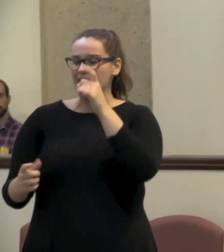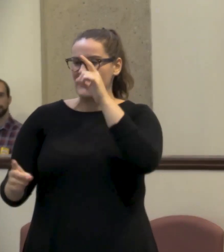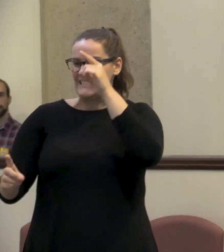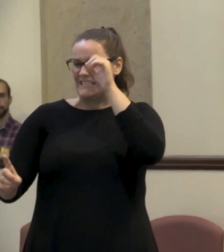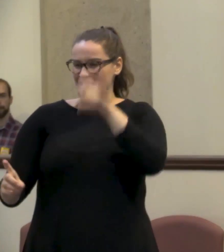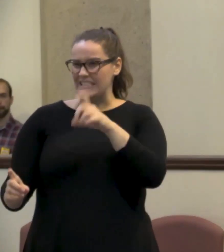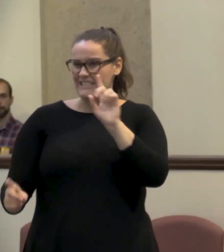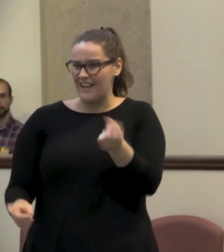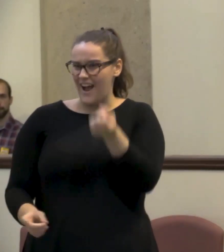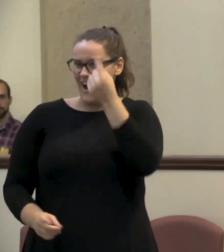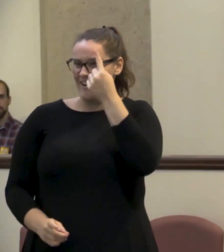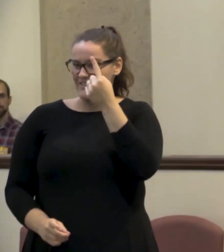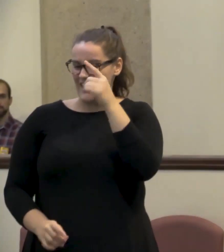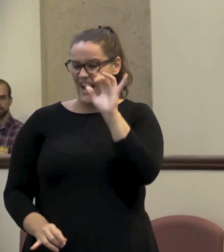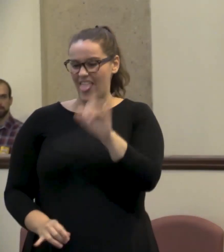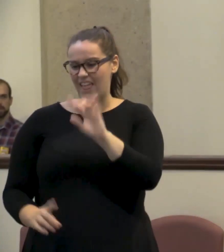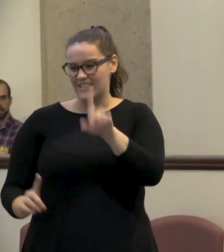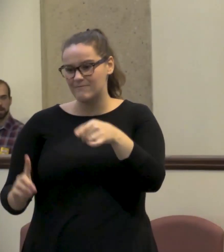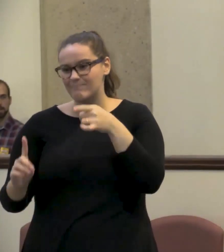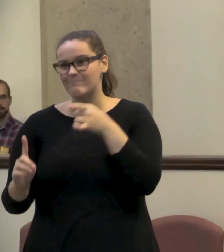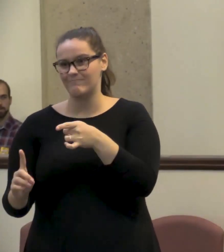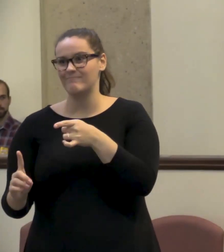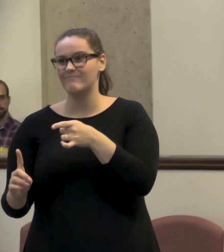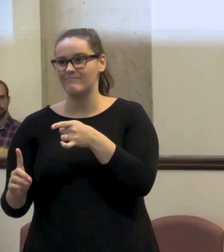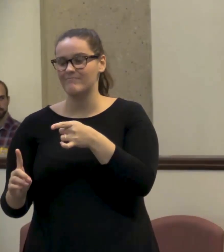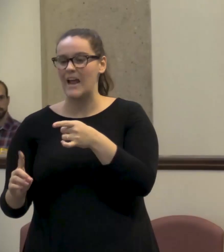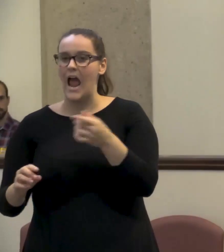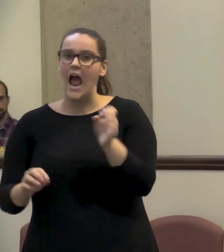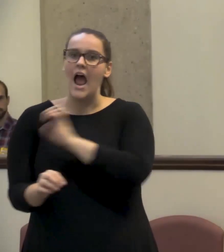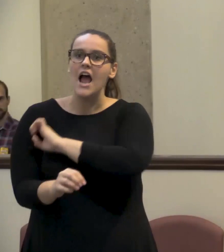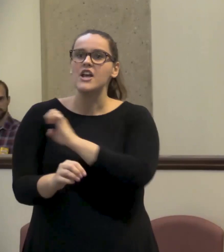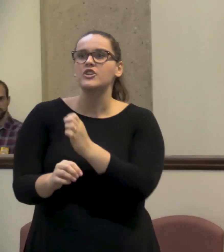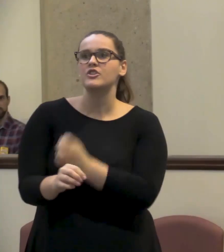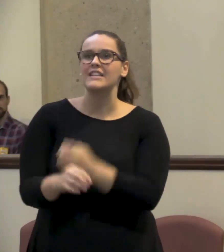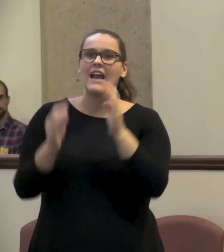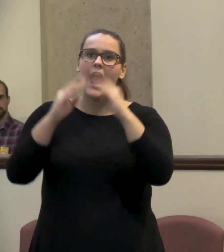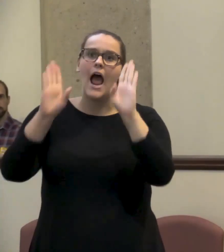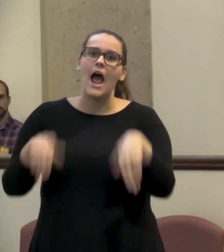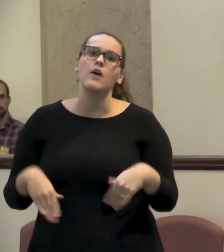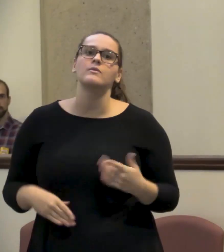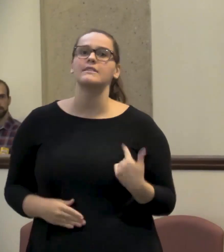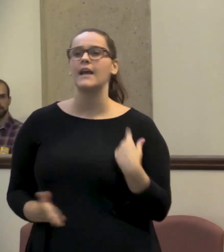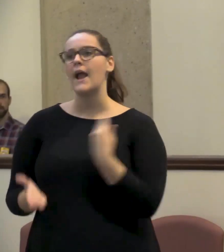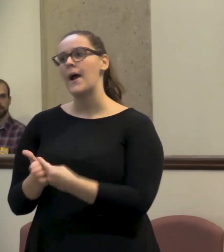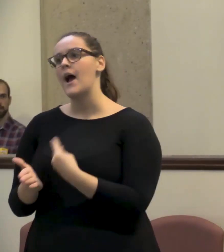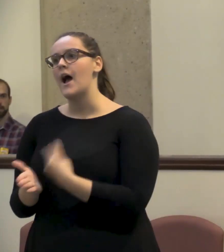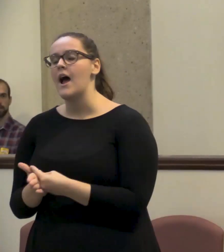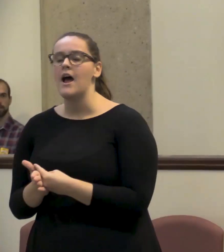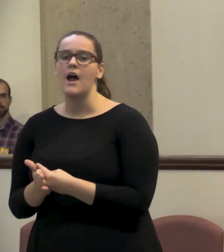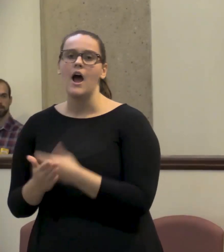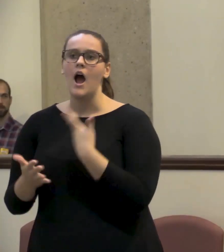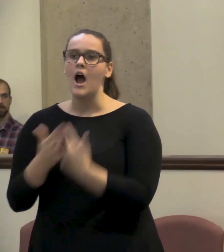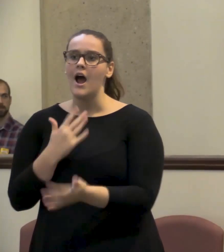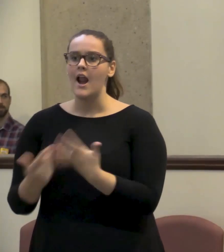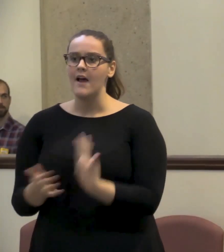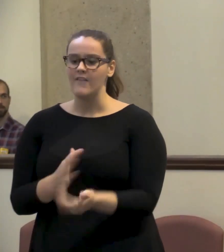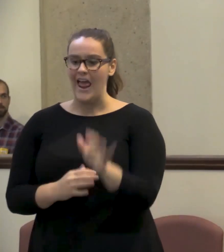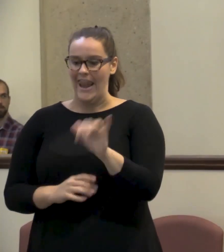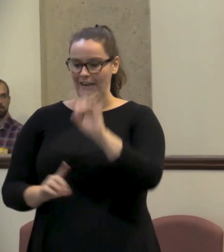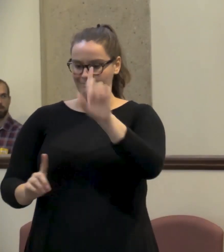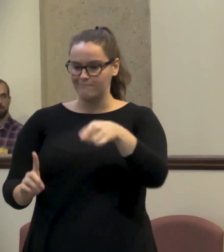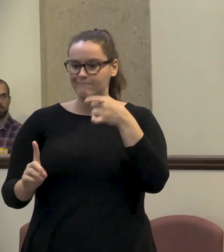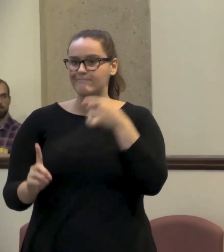day, whether it's energy or foreign policy or housing or the budget. In the entire context within which we